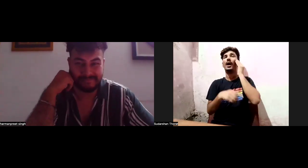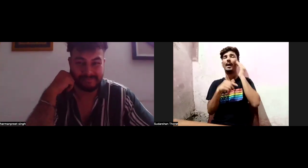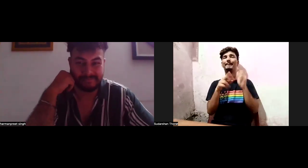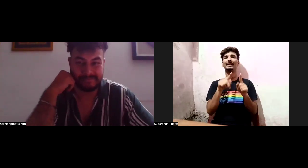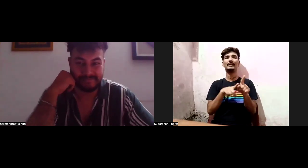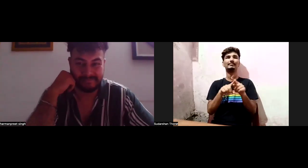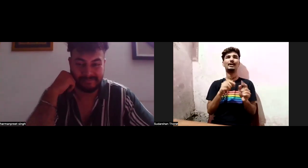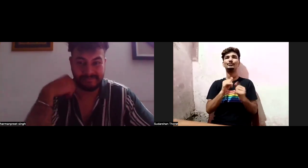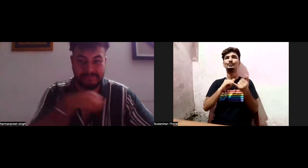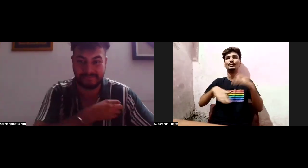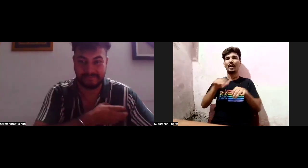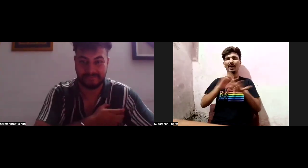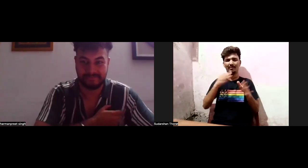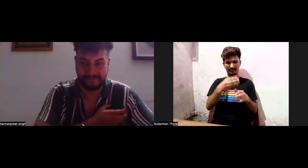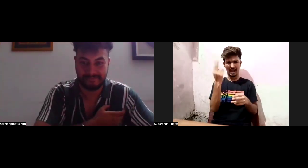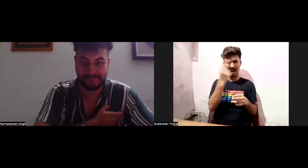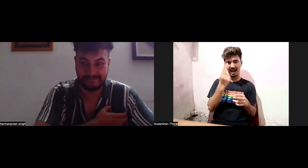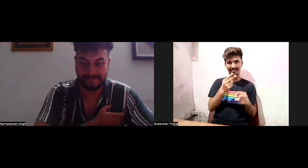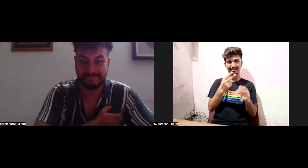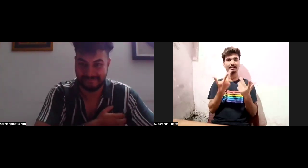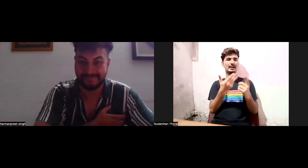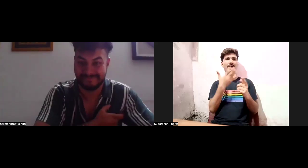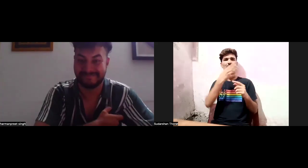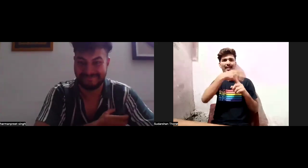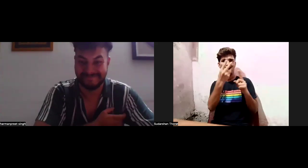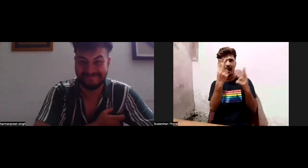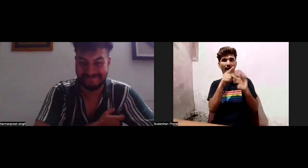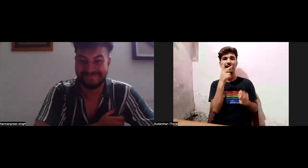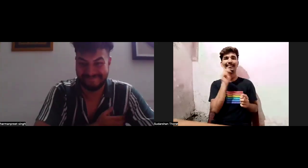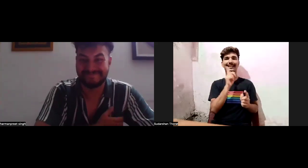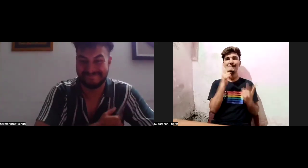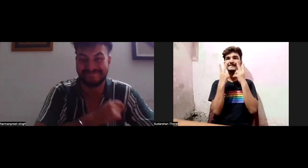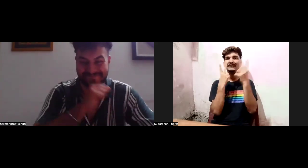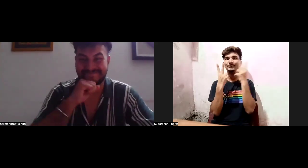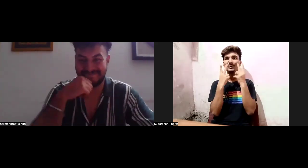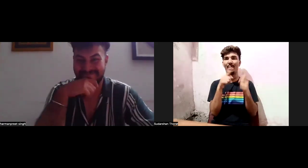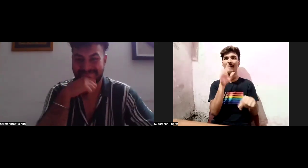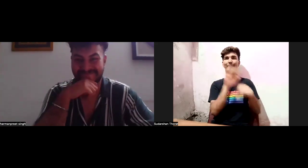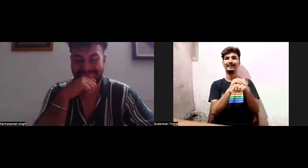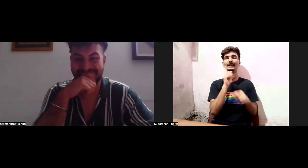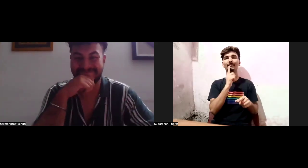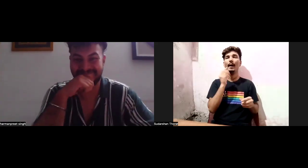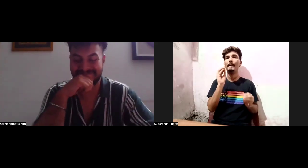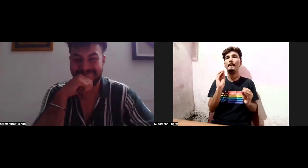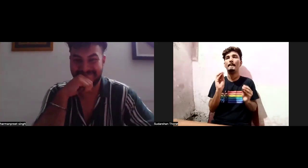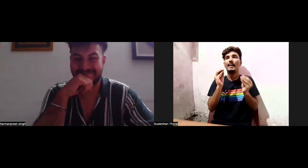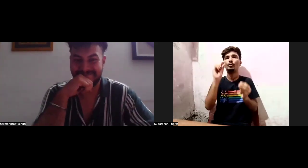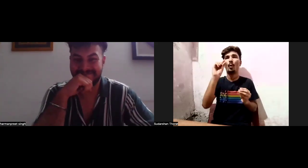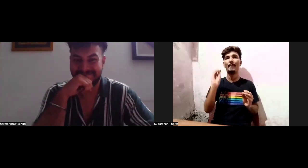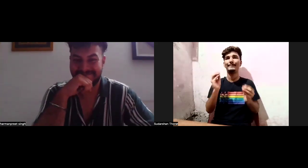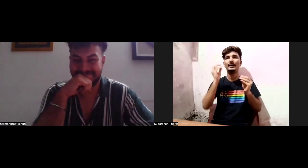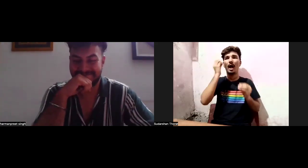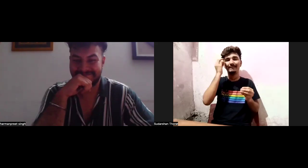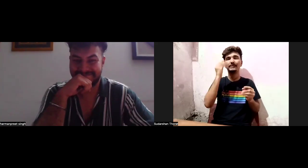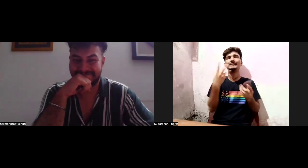what does we understand by gay or bisexual, all those things. But sometimes we the visuality